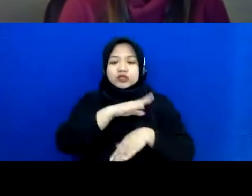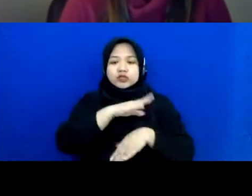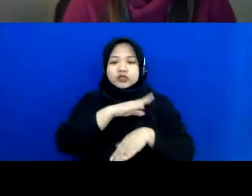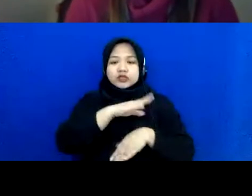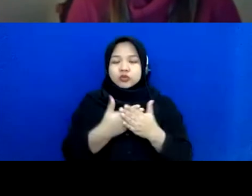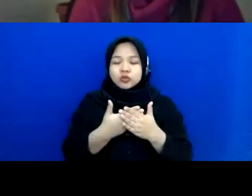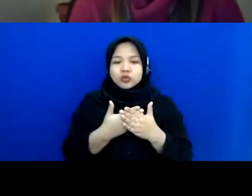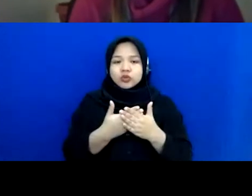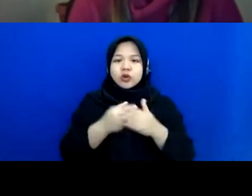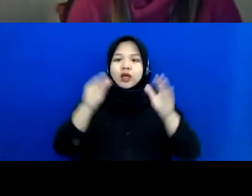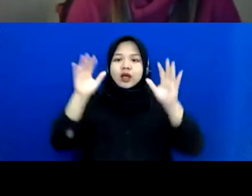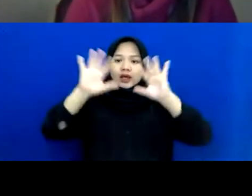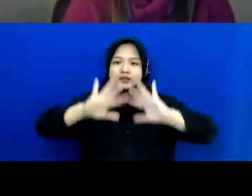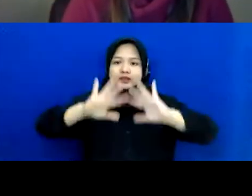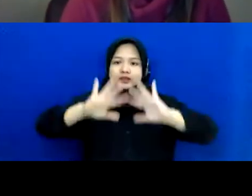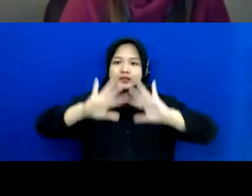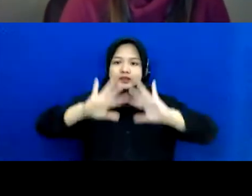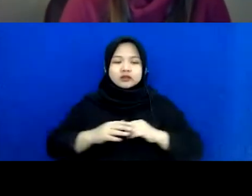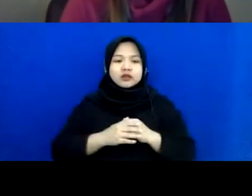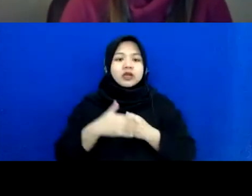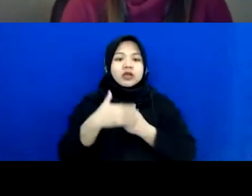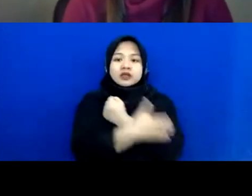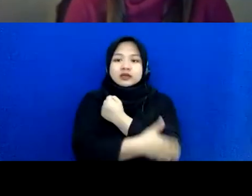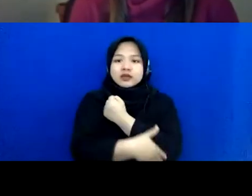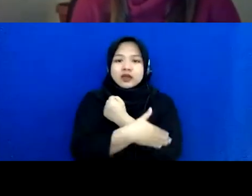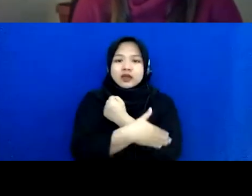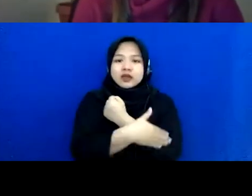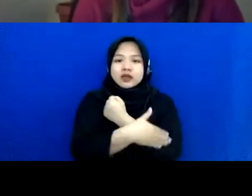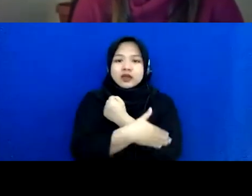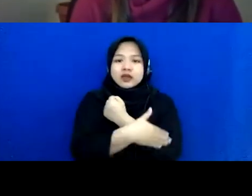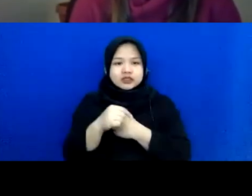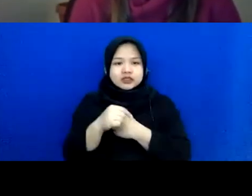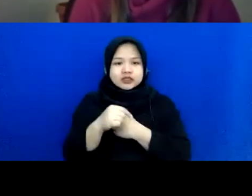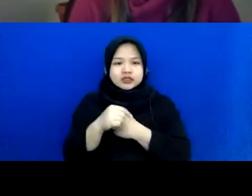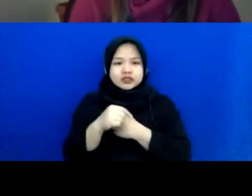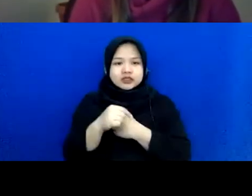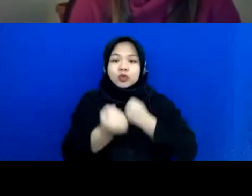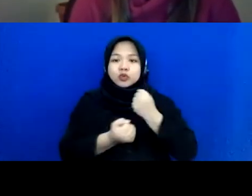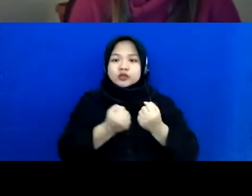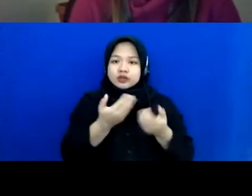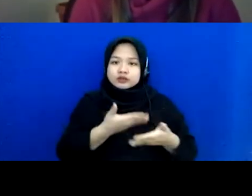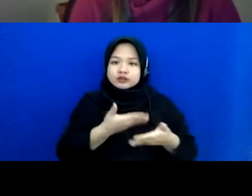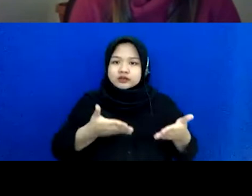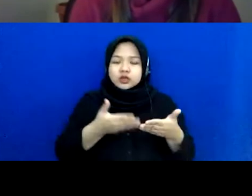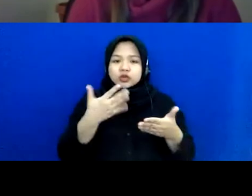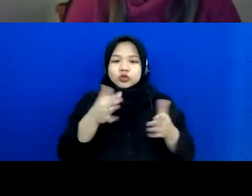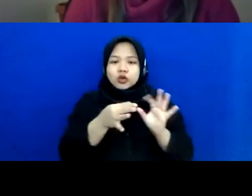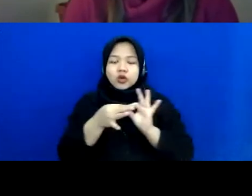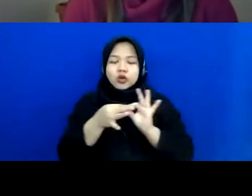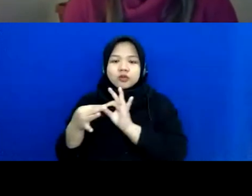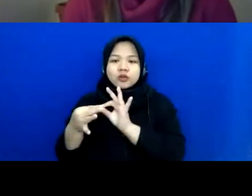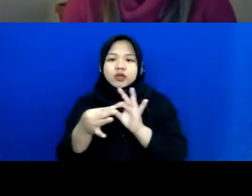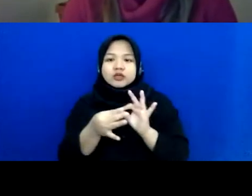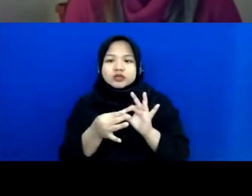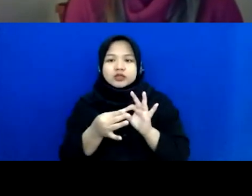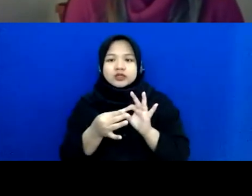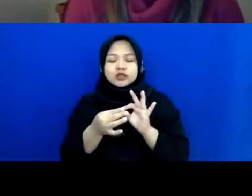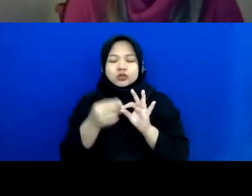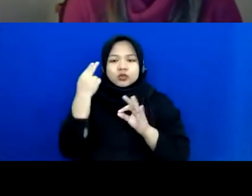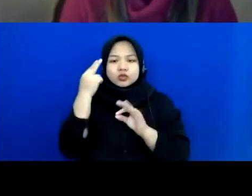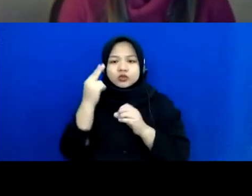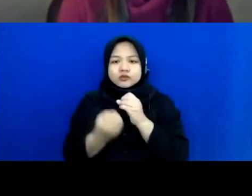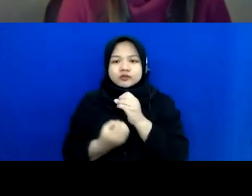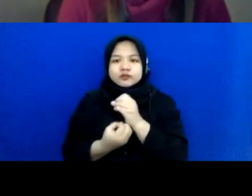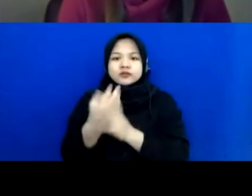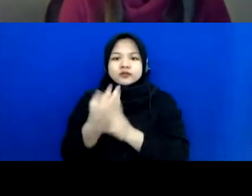many ASEAN countries, social entrepreneurship has built upon the evolving history of cooperatives and shown significant growth in recent